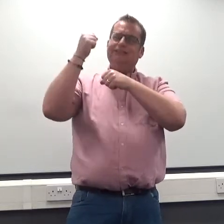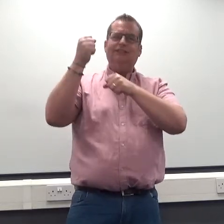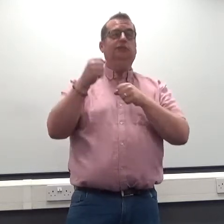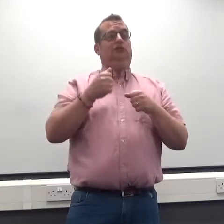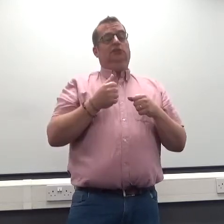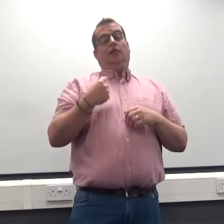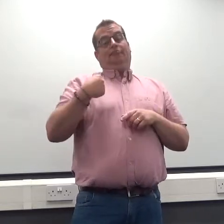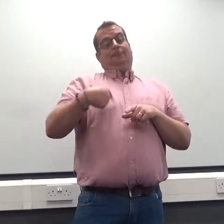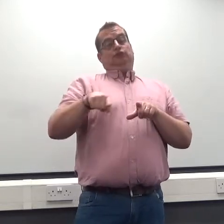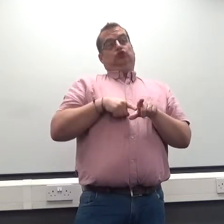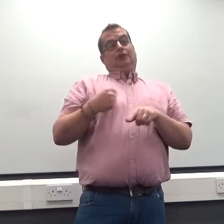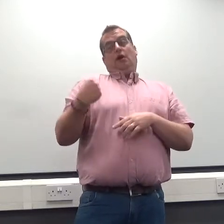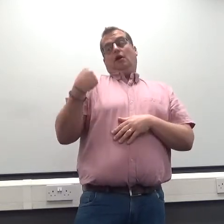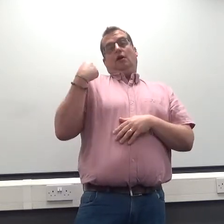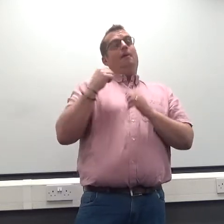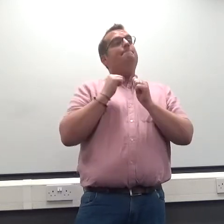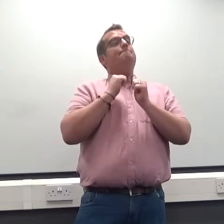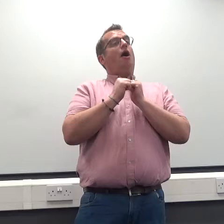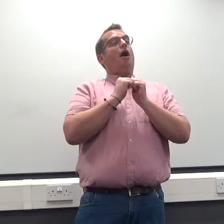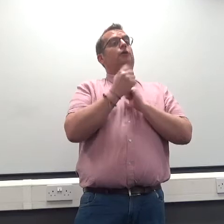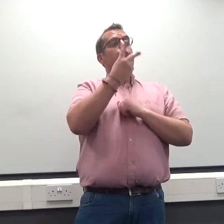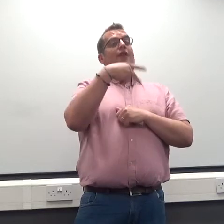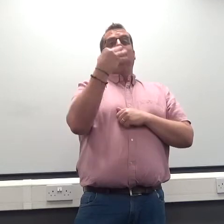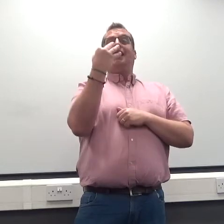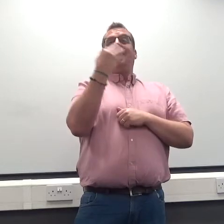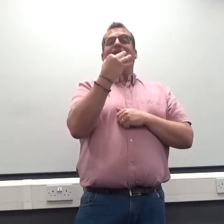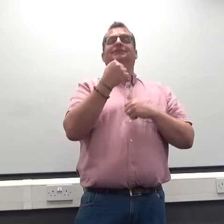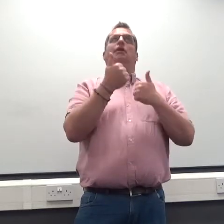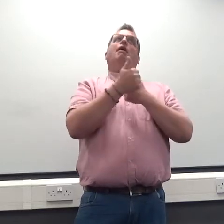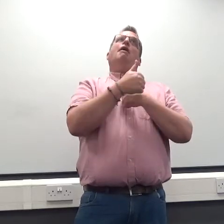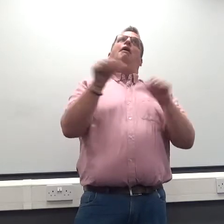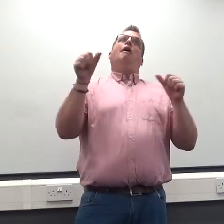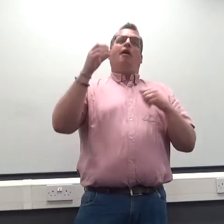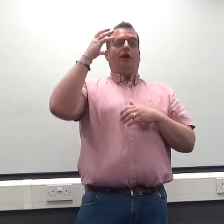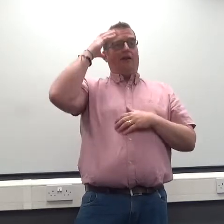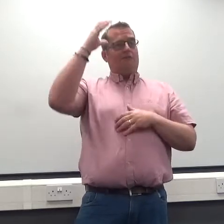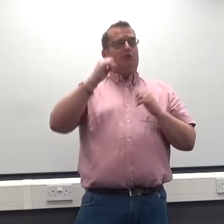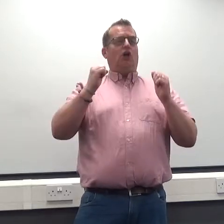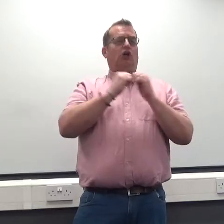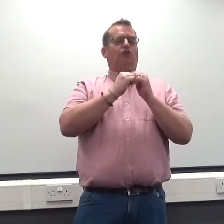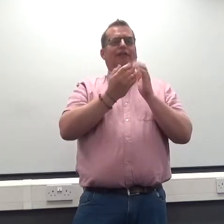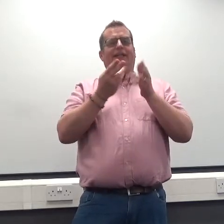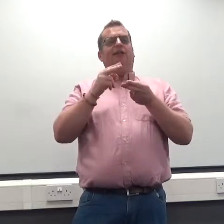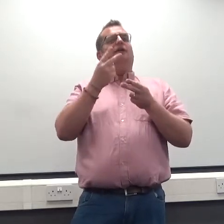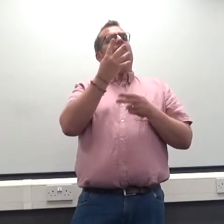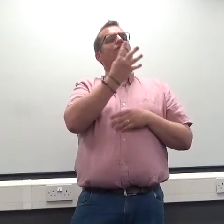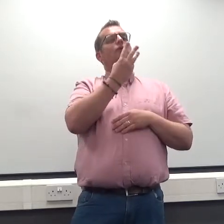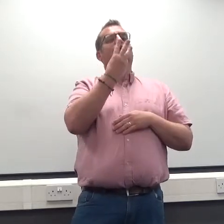know, that's why we go to London and do a lot of the marches. You know, in March 2008, the government